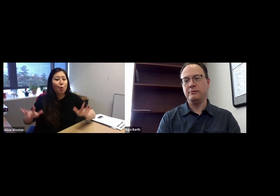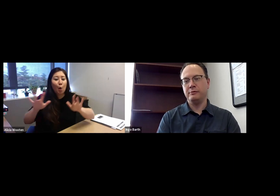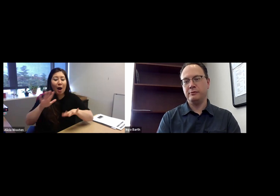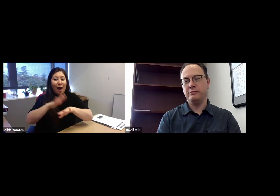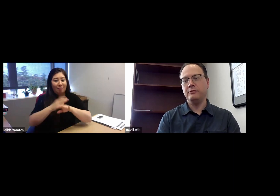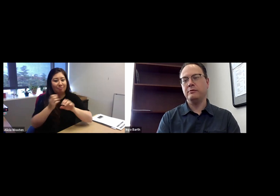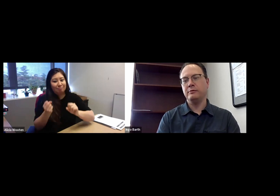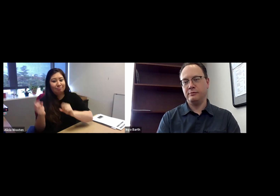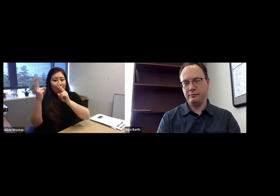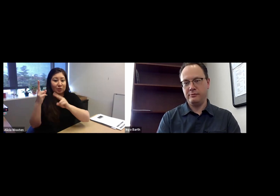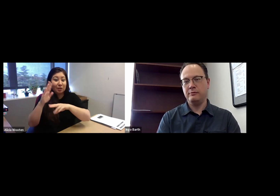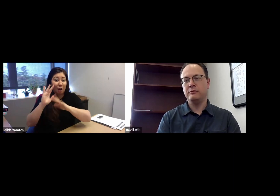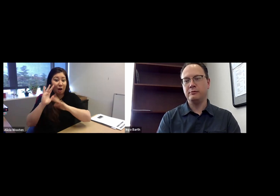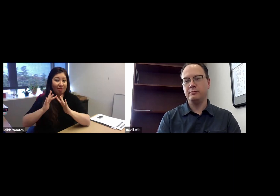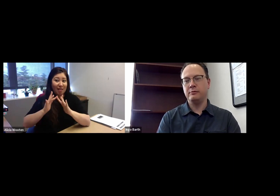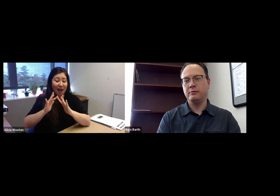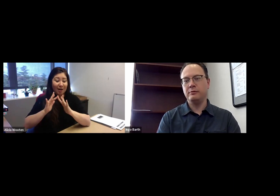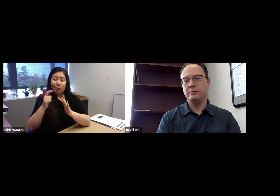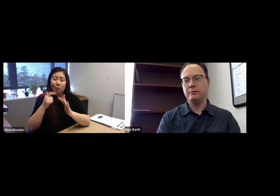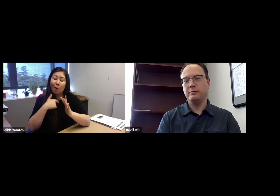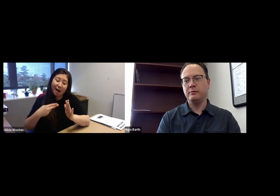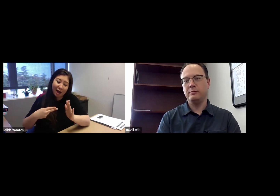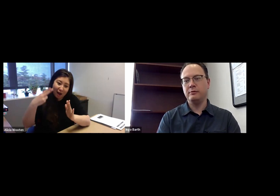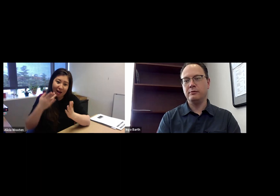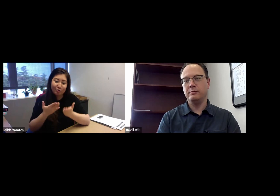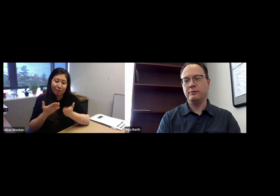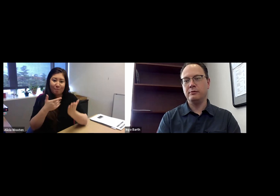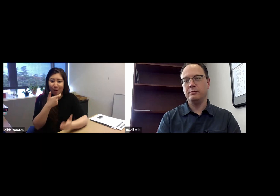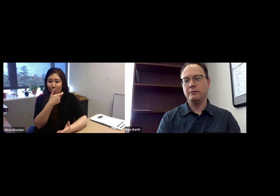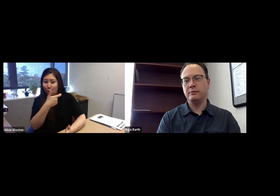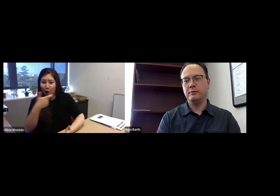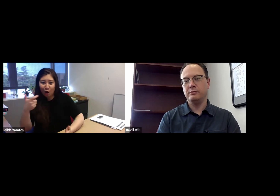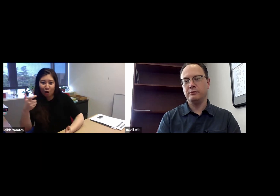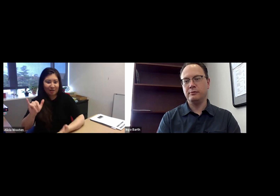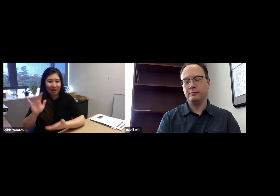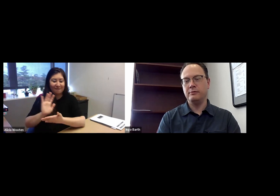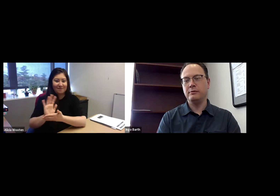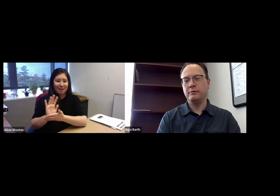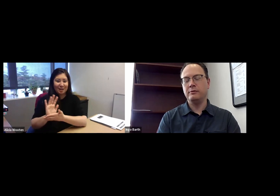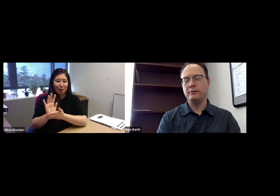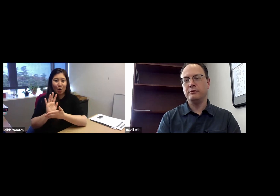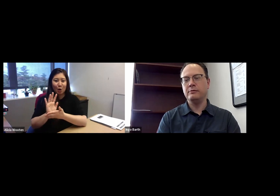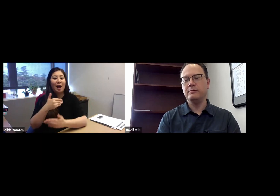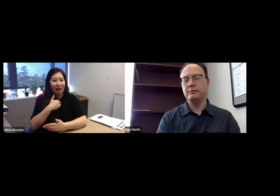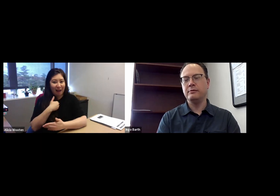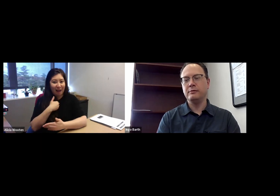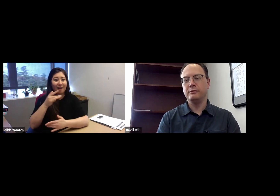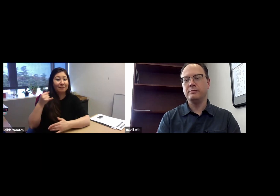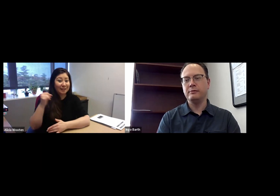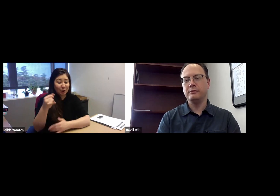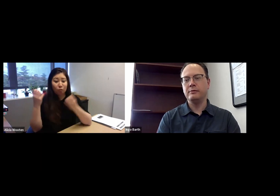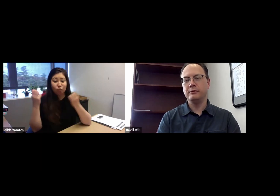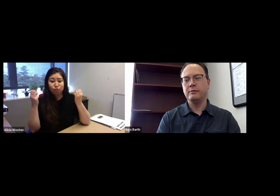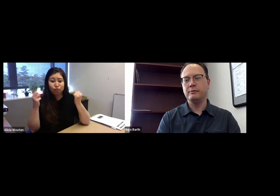you haven't seen that, it is recorded. It's online, and I highly recommend watching